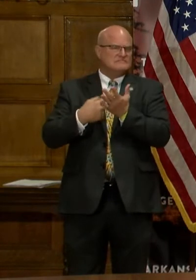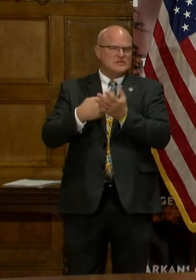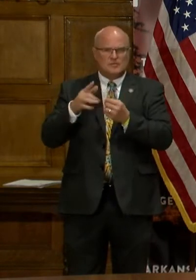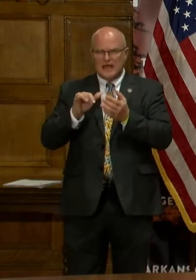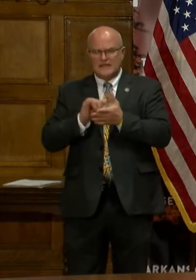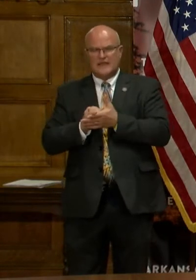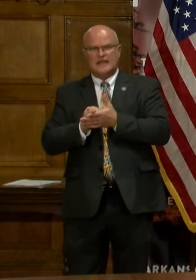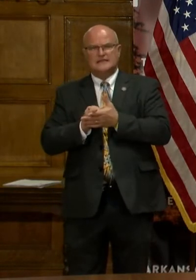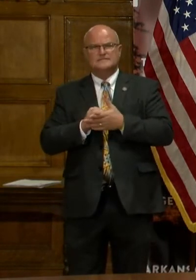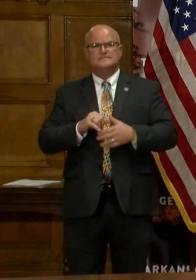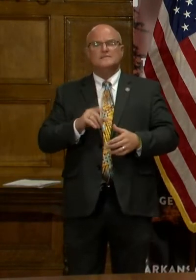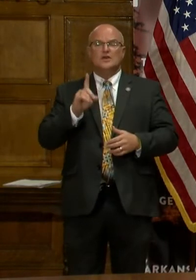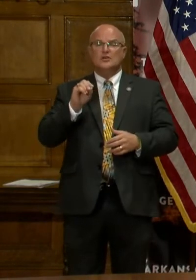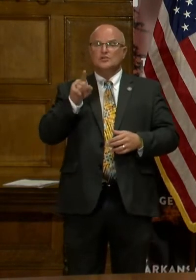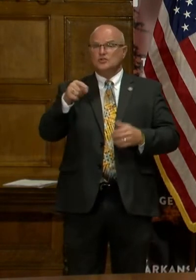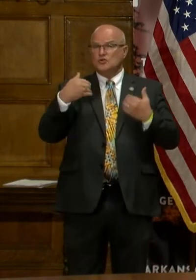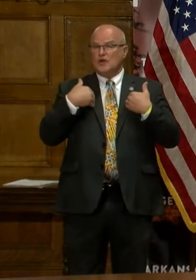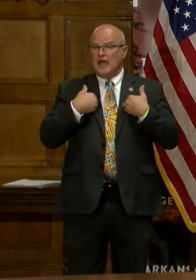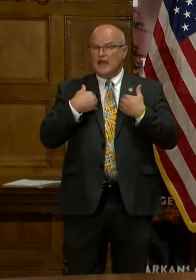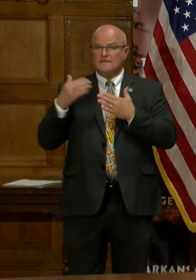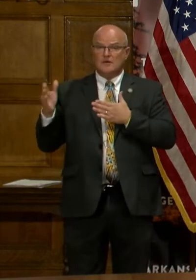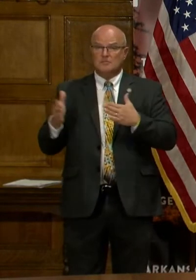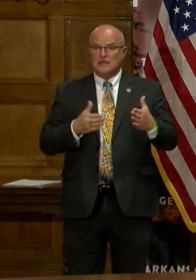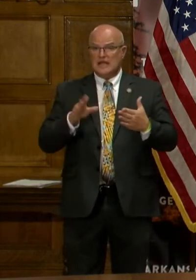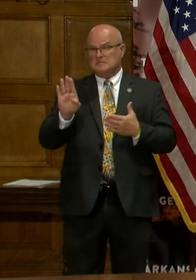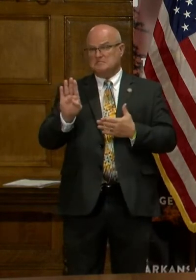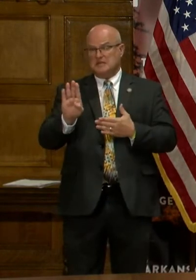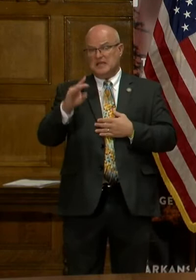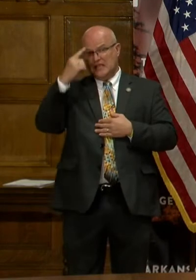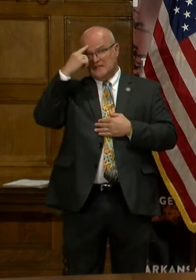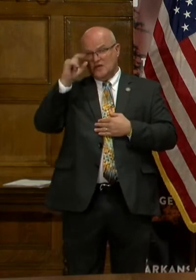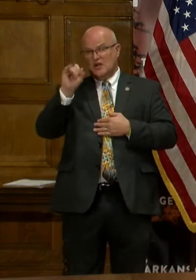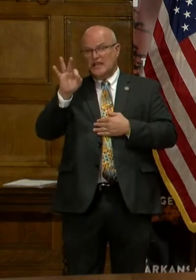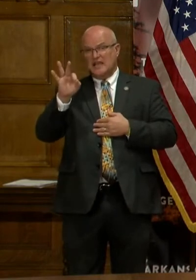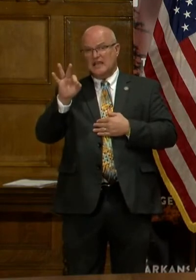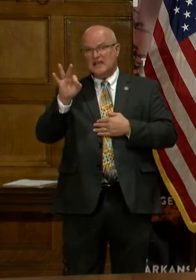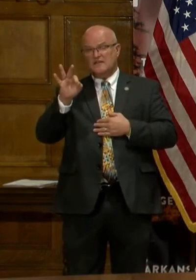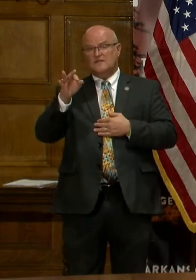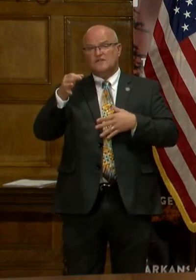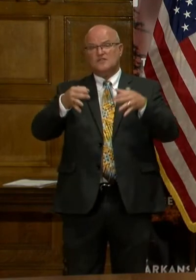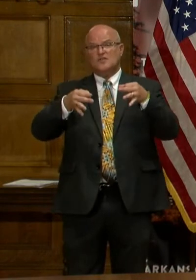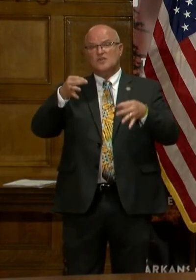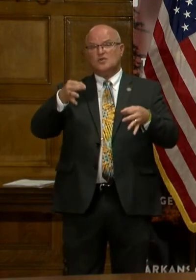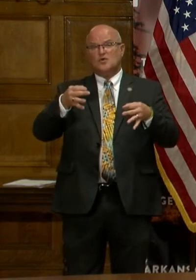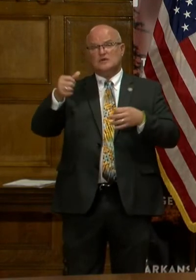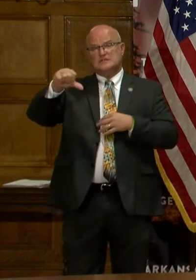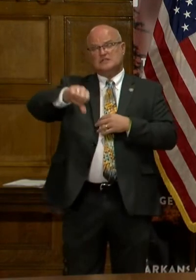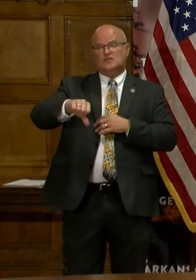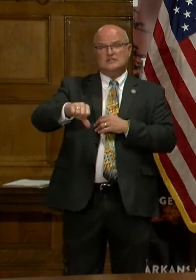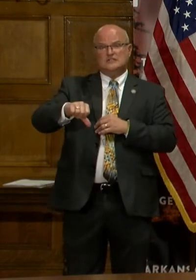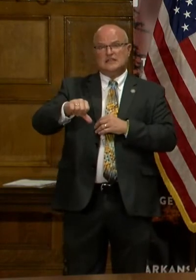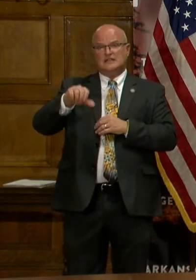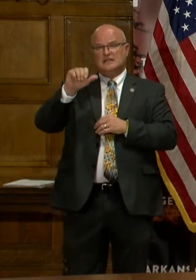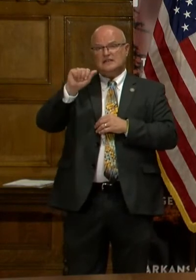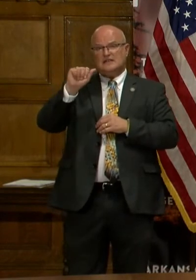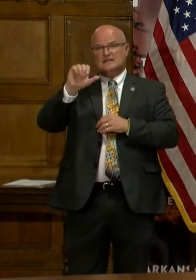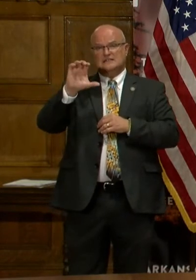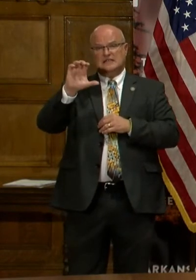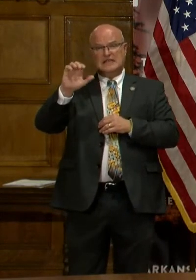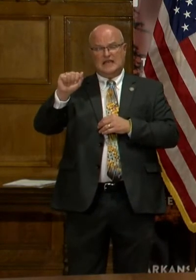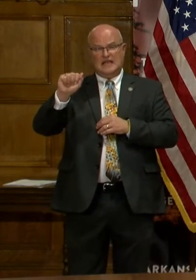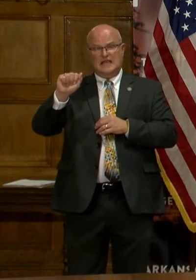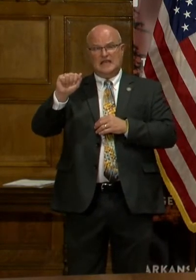case. Do you have a plan B for if the court strikes down ACA